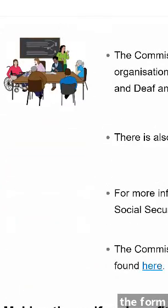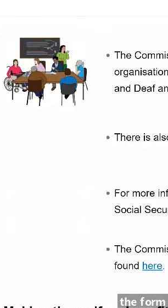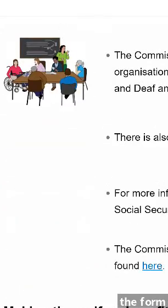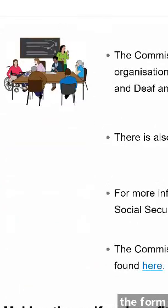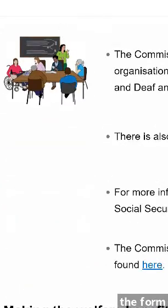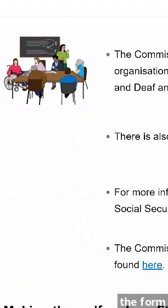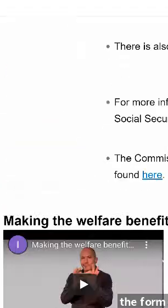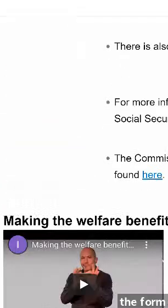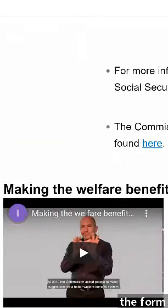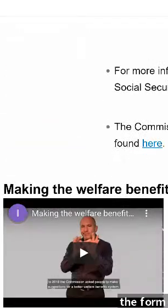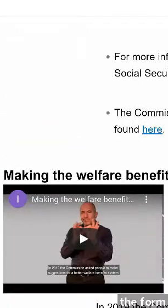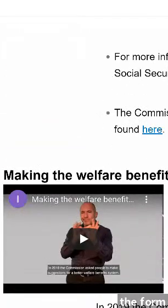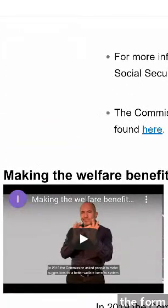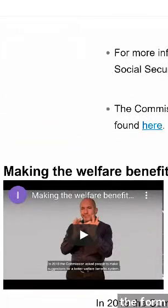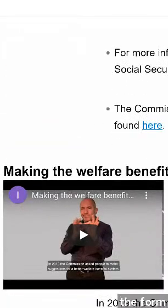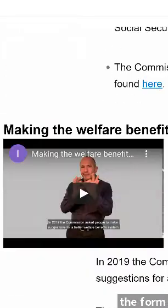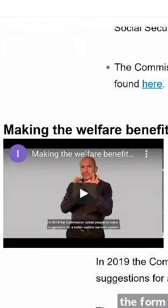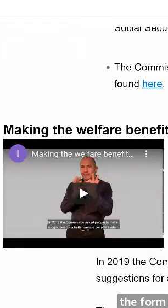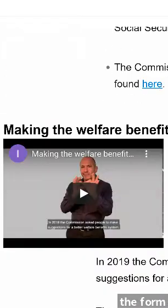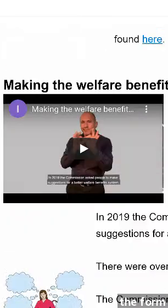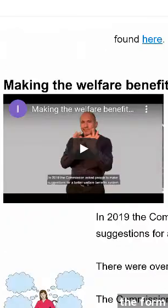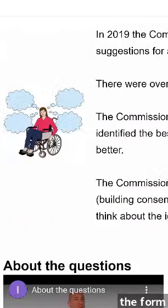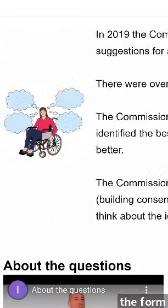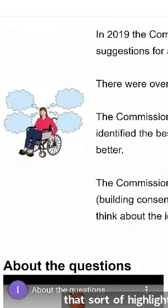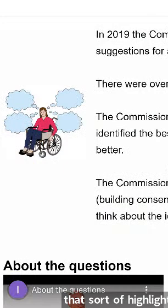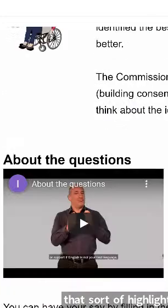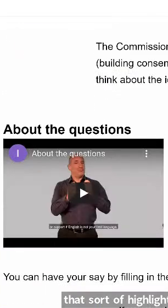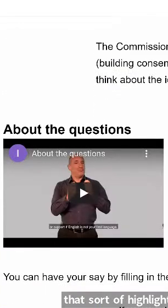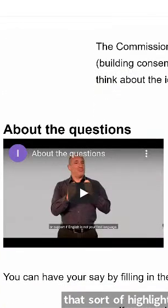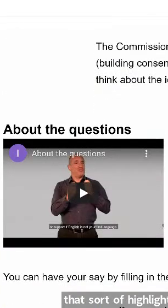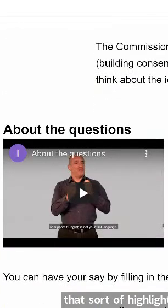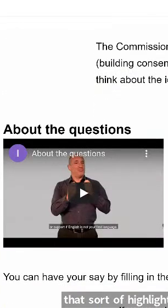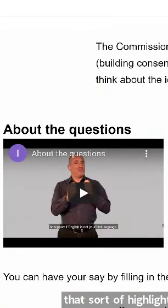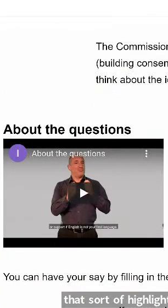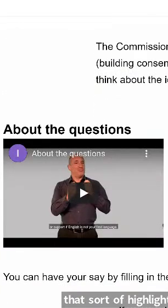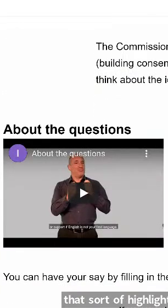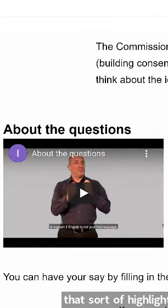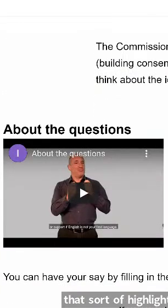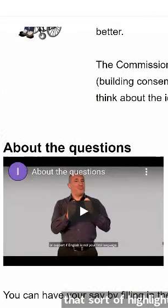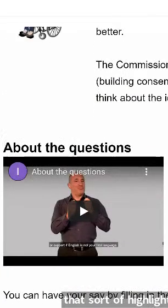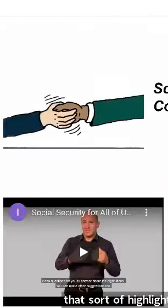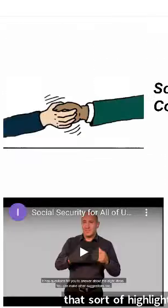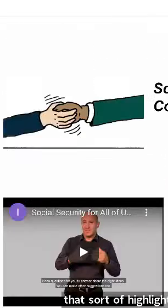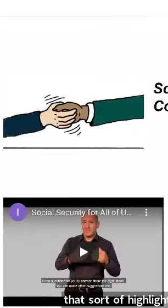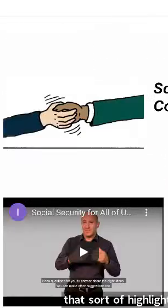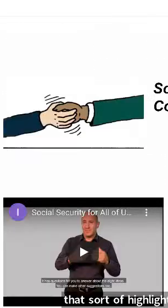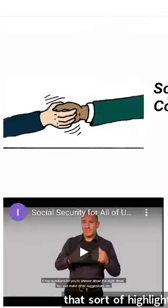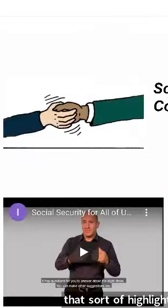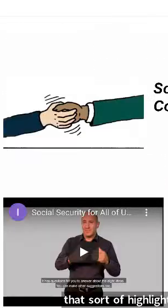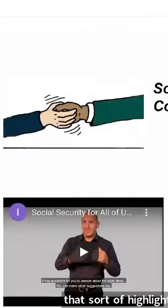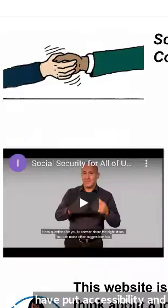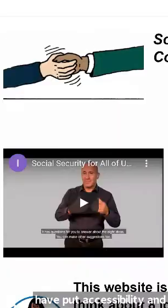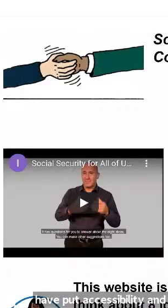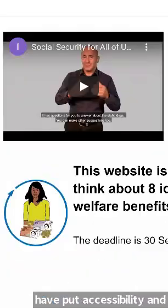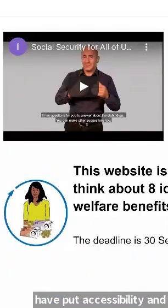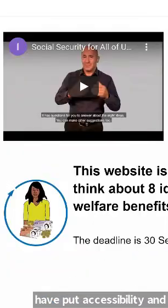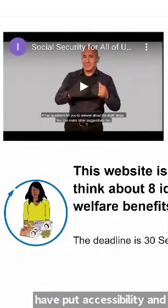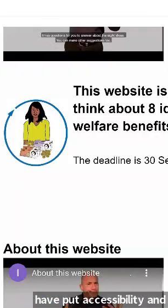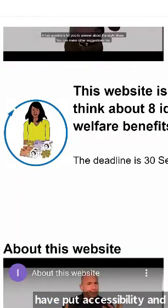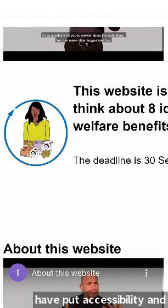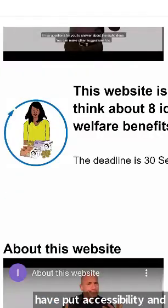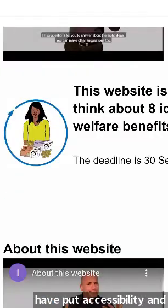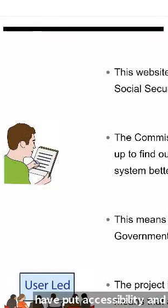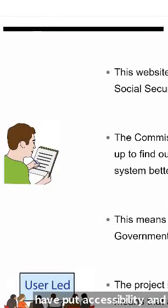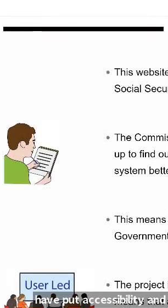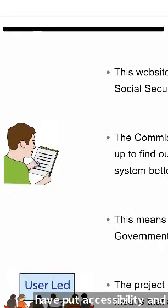commissioners have put accessibility and inclusivity at the heart of what they do and how they work. So you'll see on this first page,